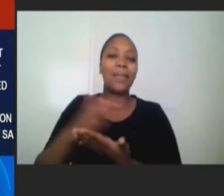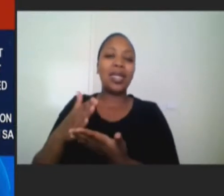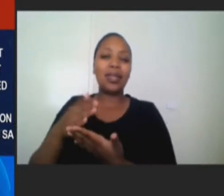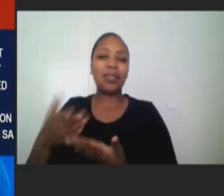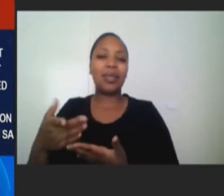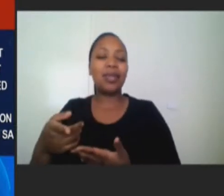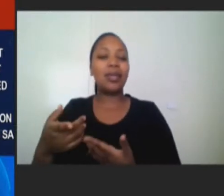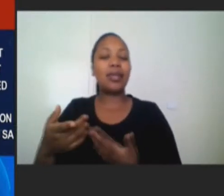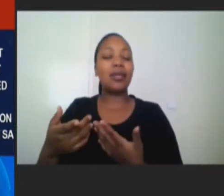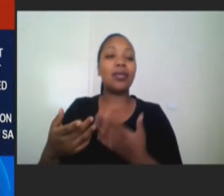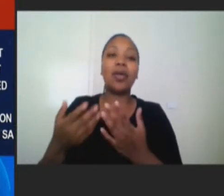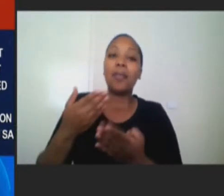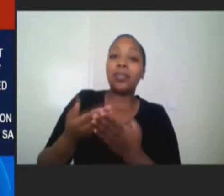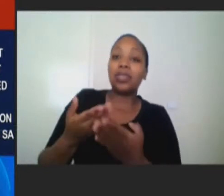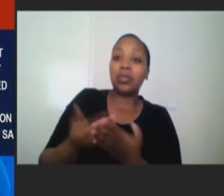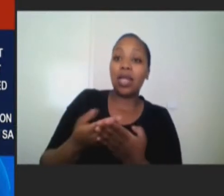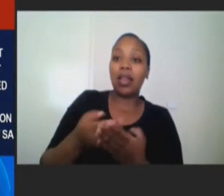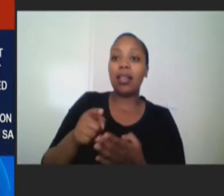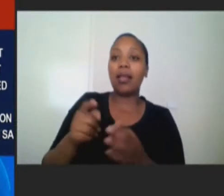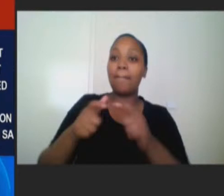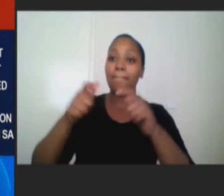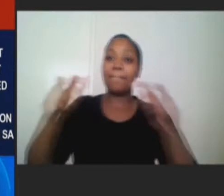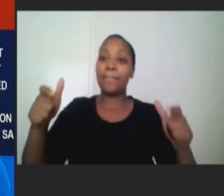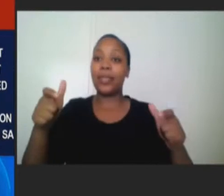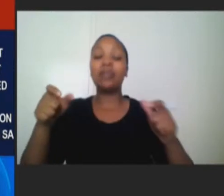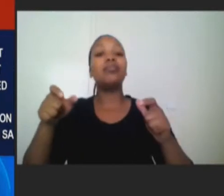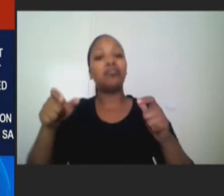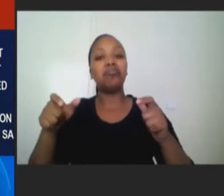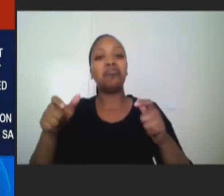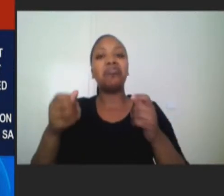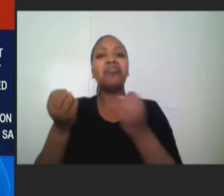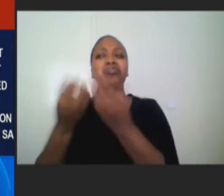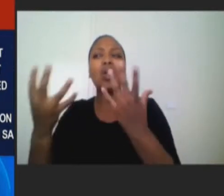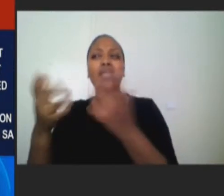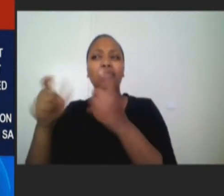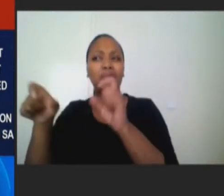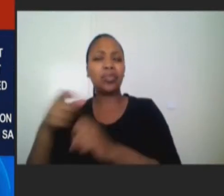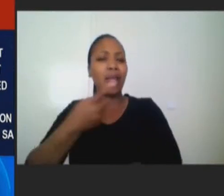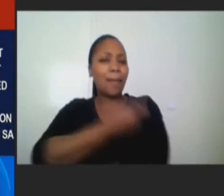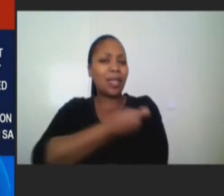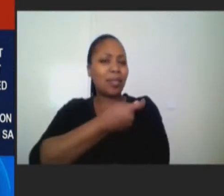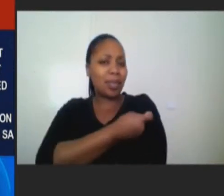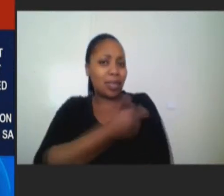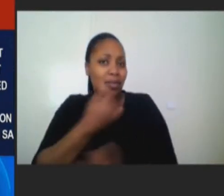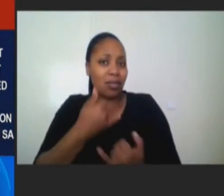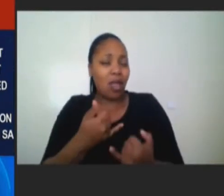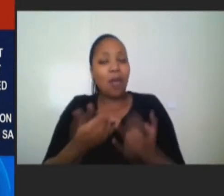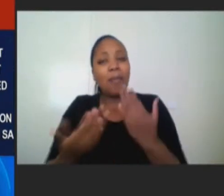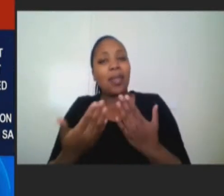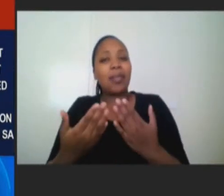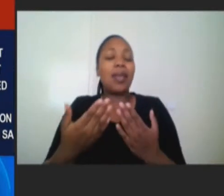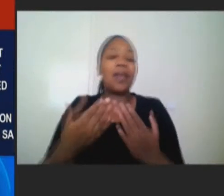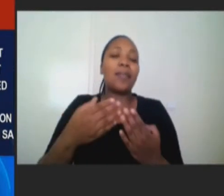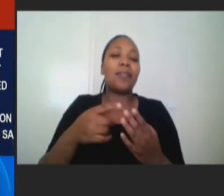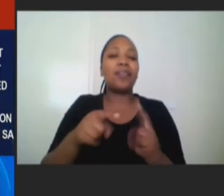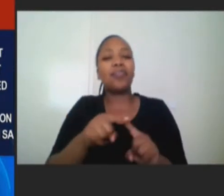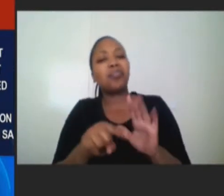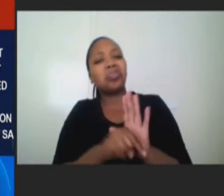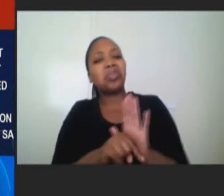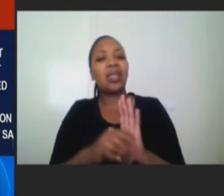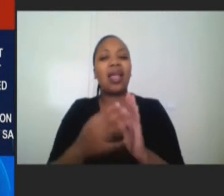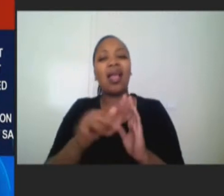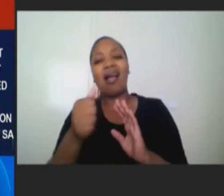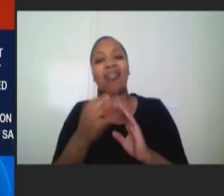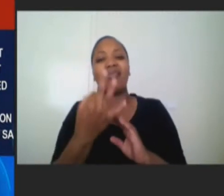a larger proportion of the population is vaccinated now than in any other of our 3 waves. So we did